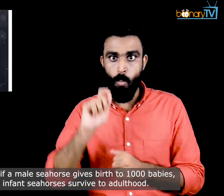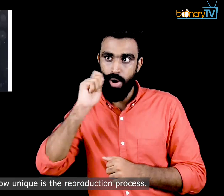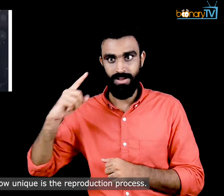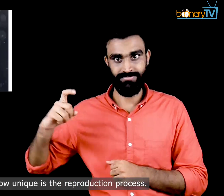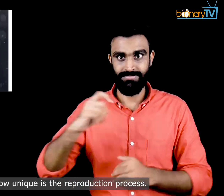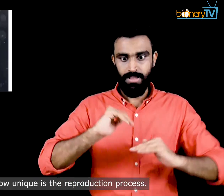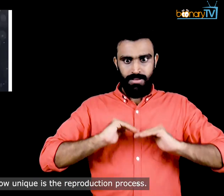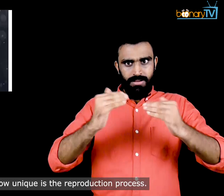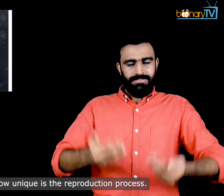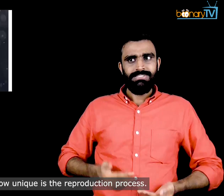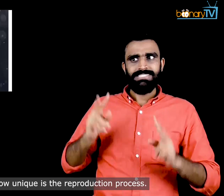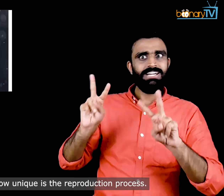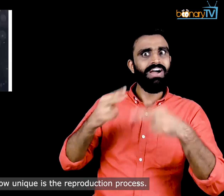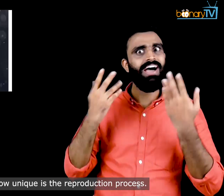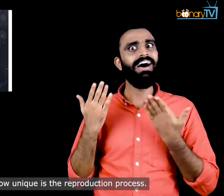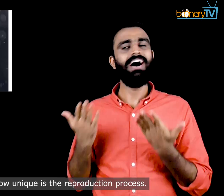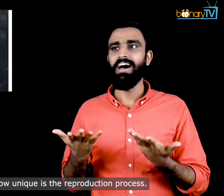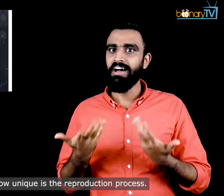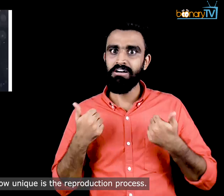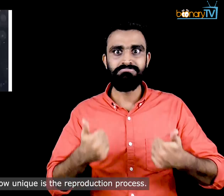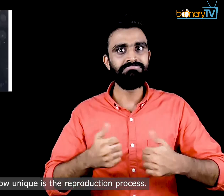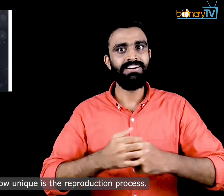Indeed, how unique is the reproduction process?